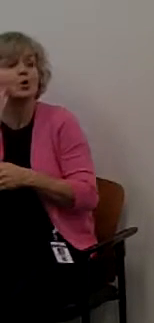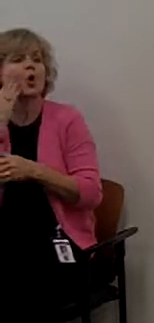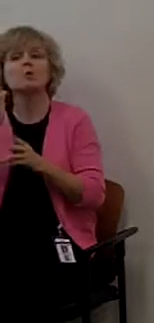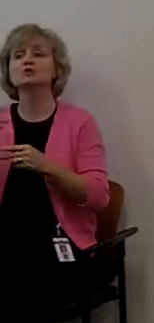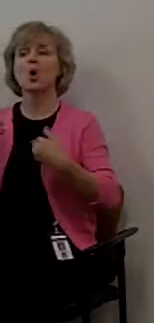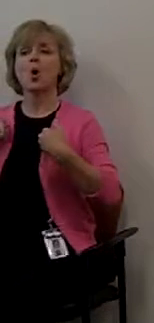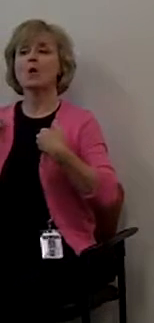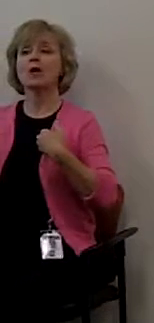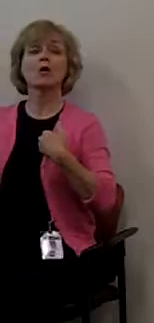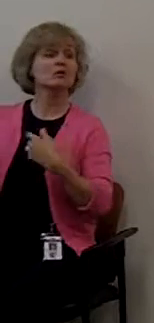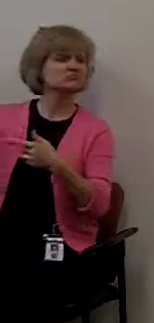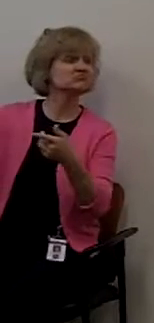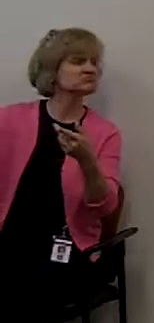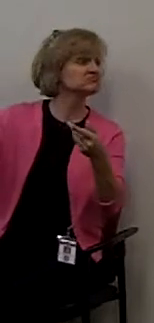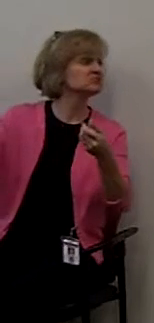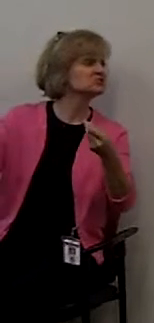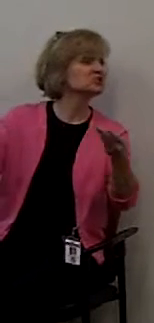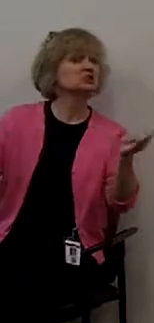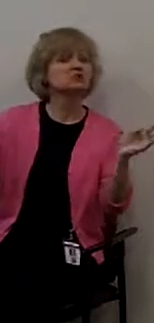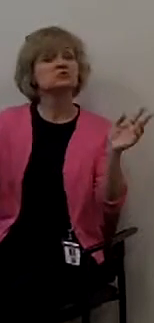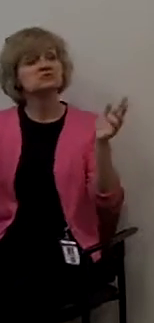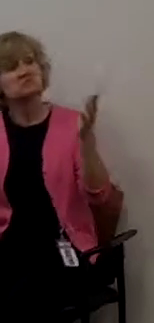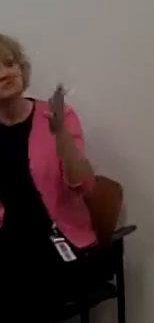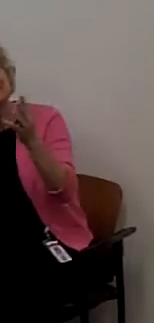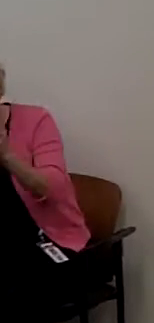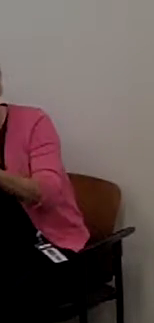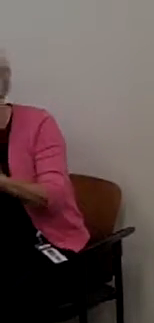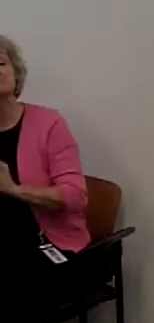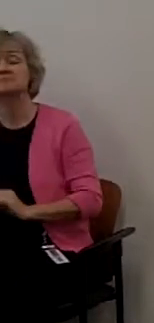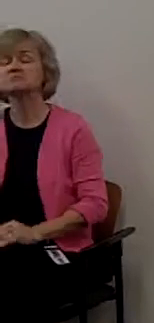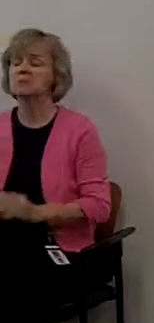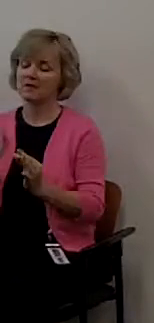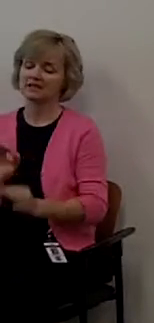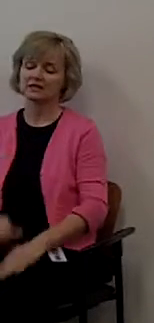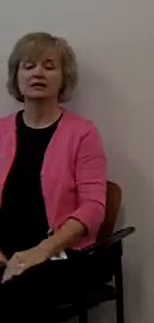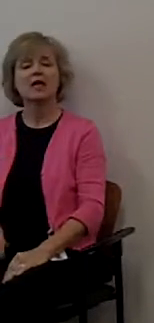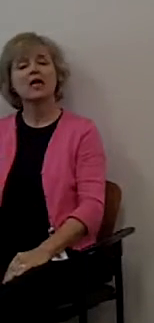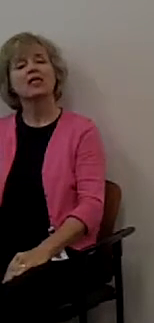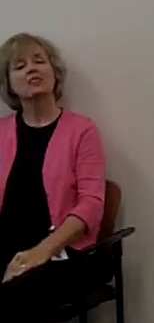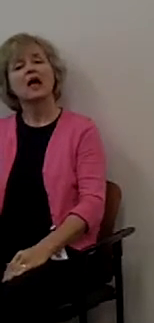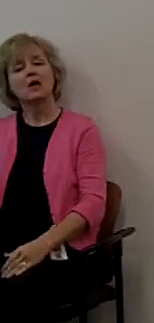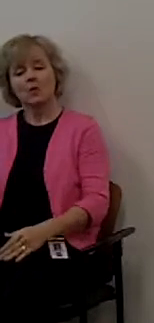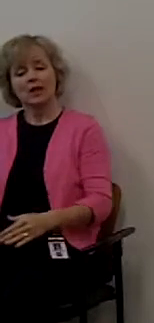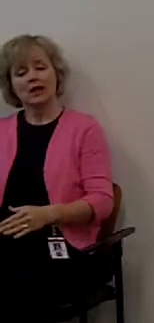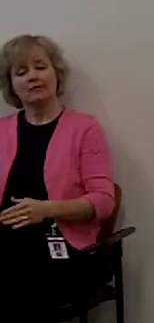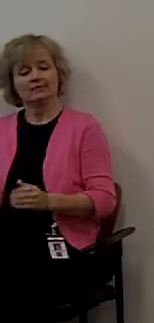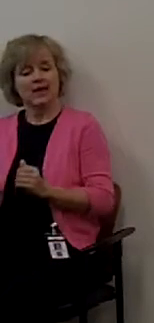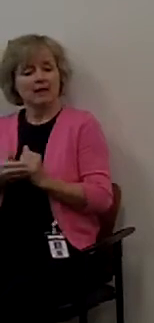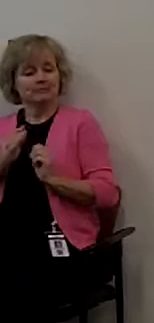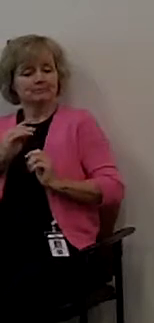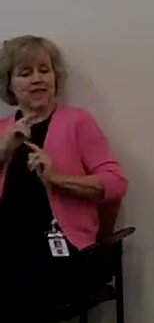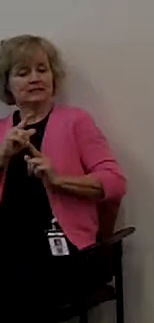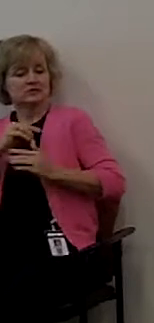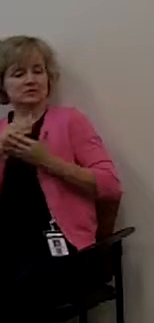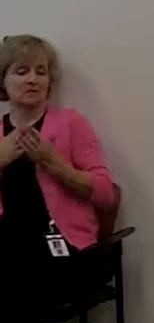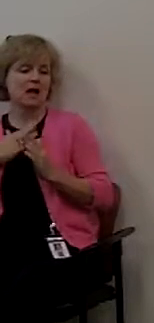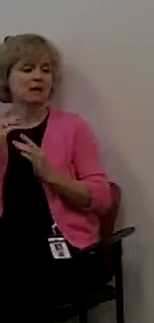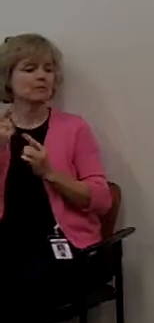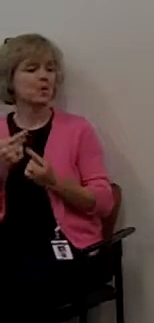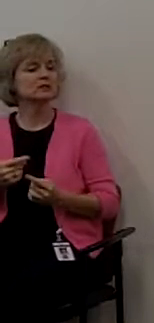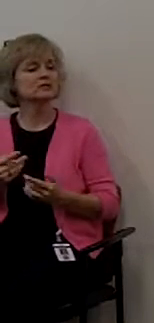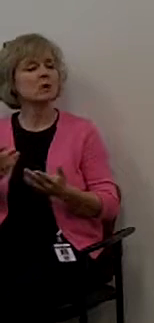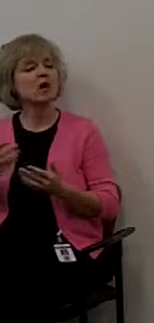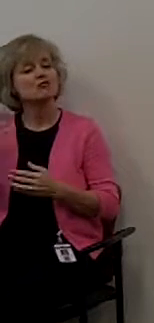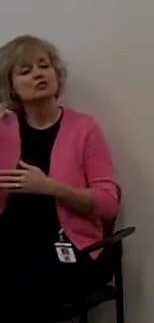small business. Okay, perfect. So that's actually going to lead into a few of my points here, but the reason